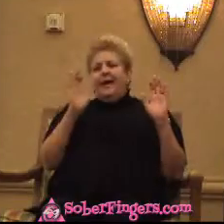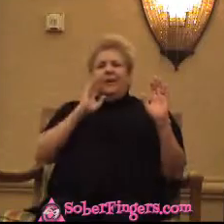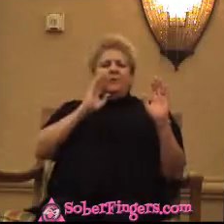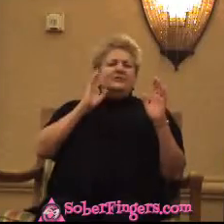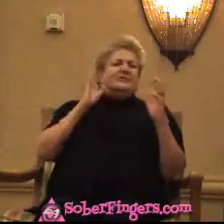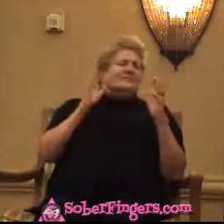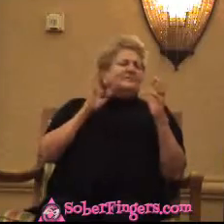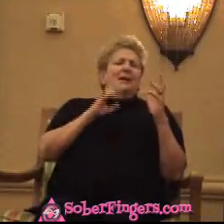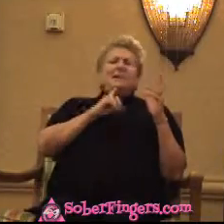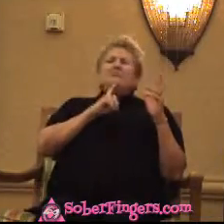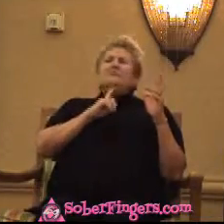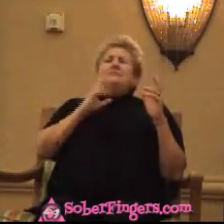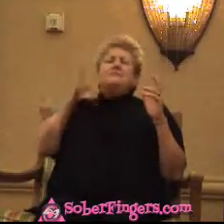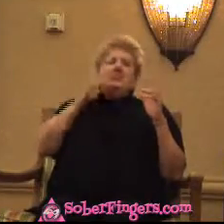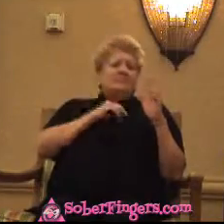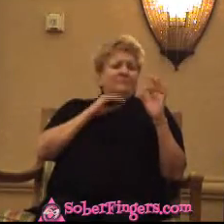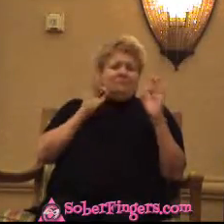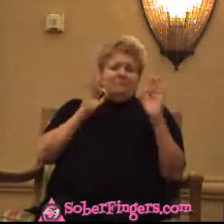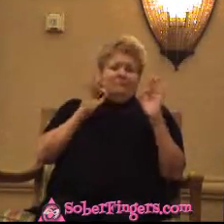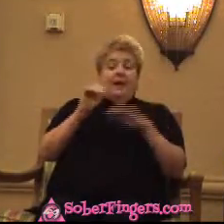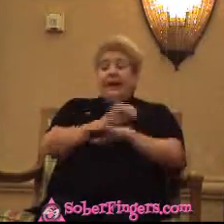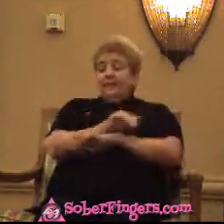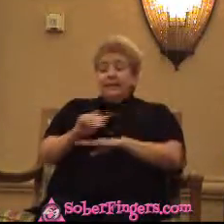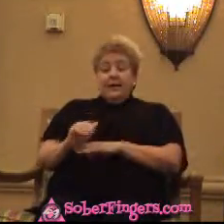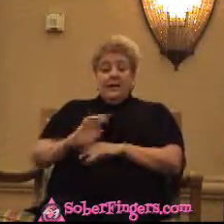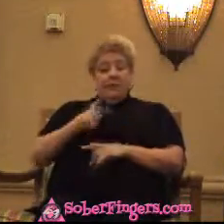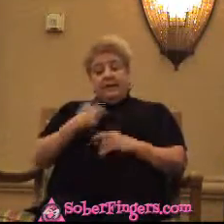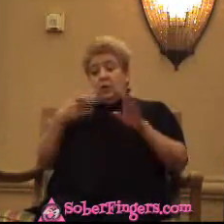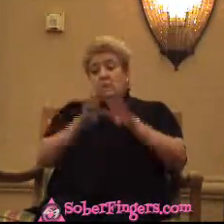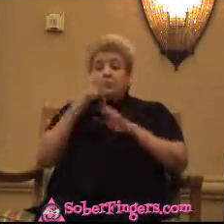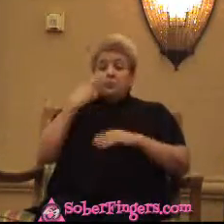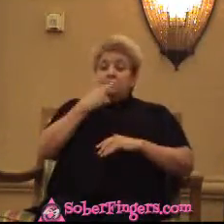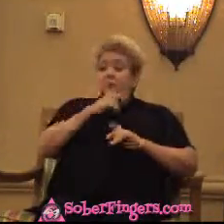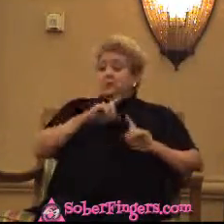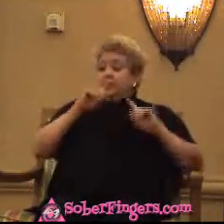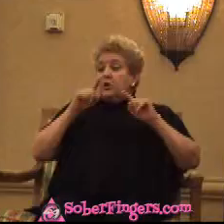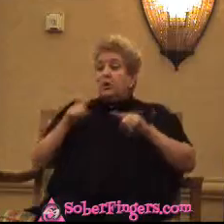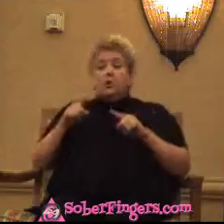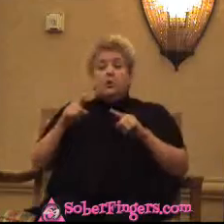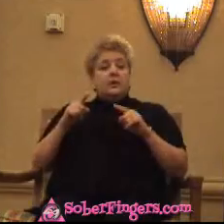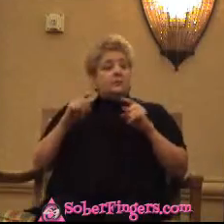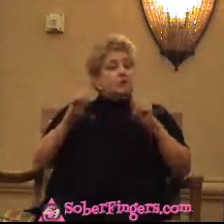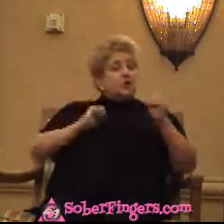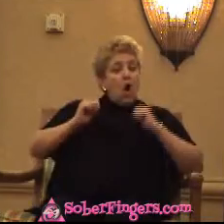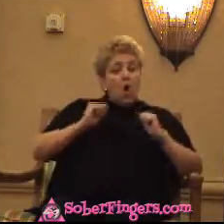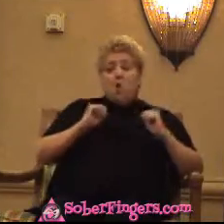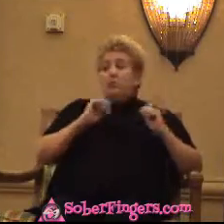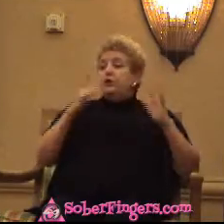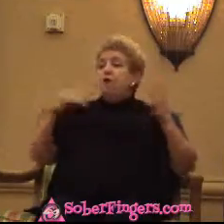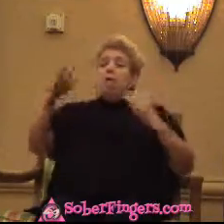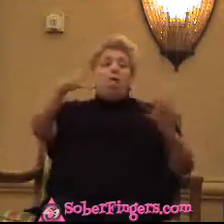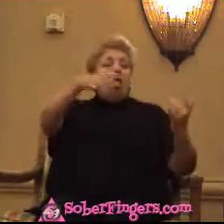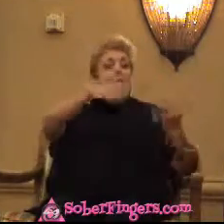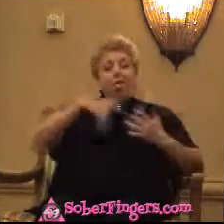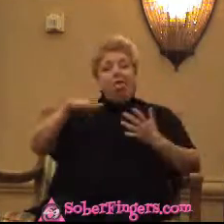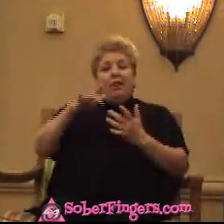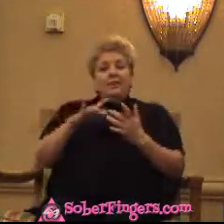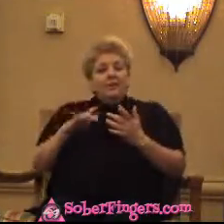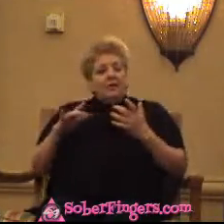having a ball. Every night we'd close the restaurant, we'd go downtown and go to a show or go here, go there, whatever. And one night